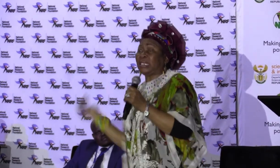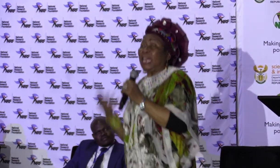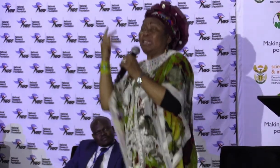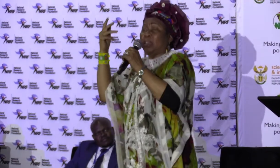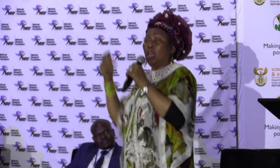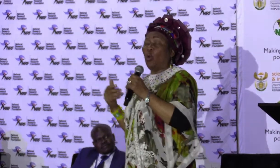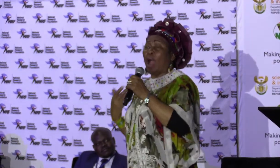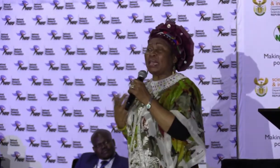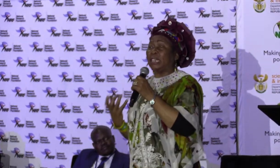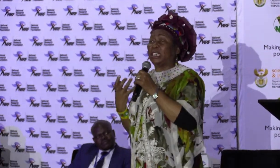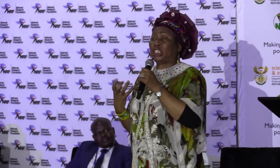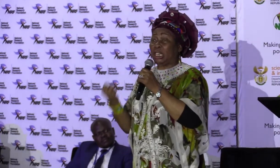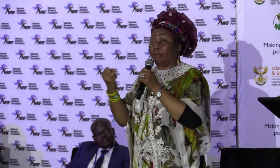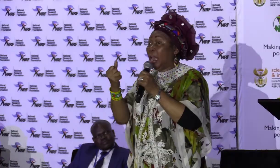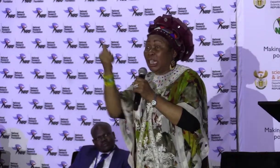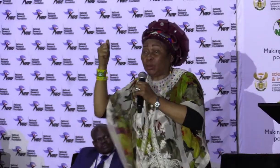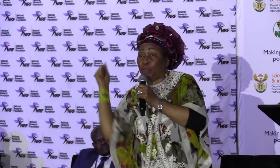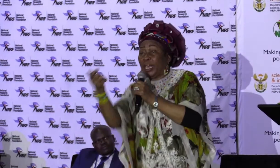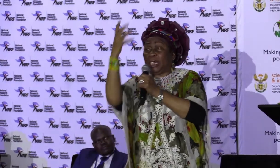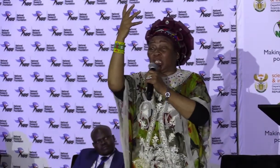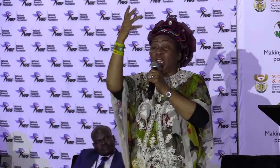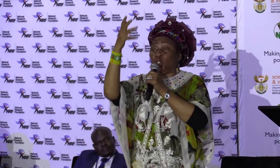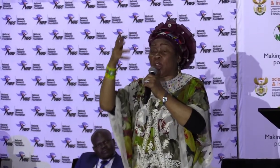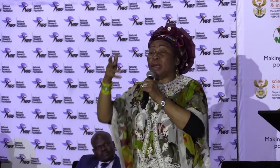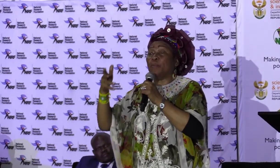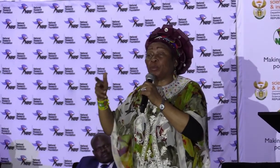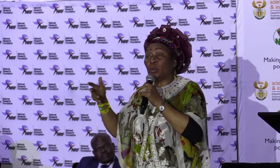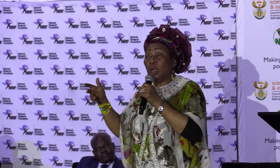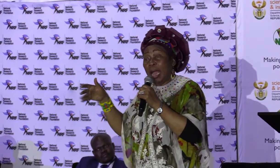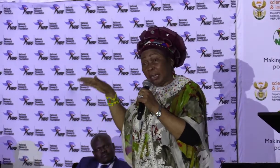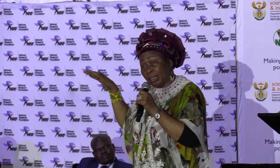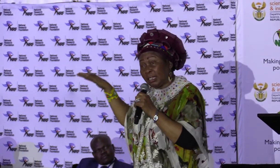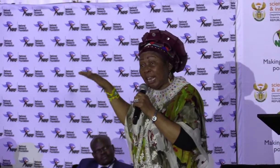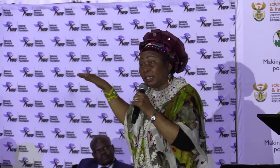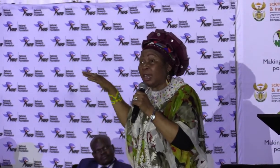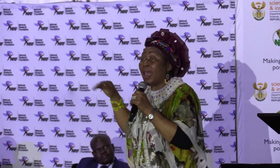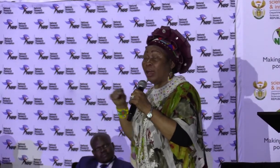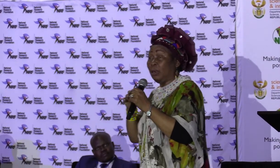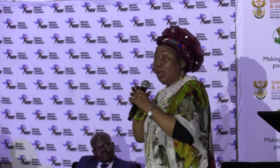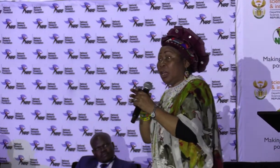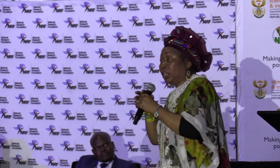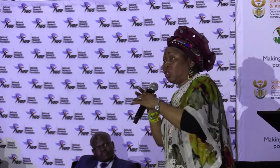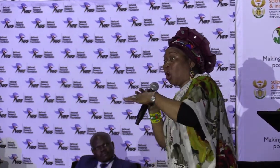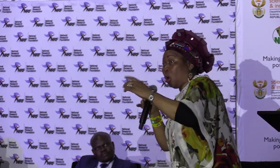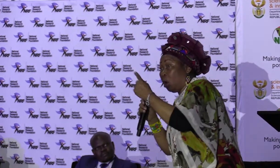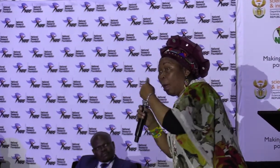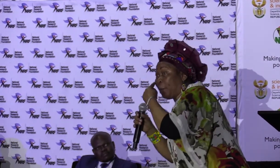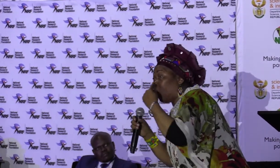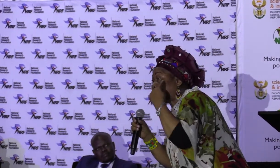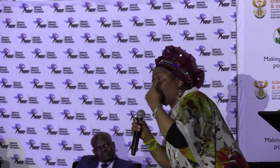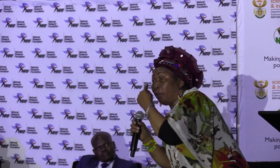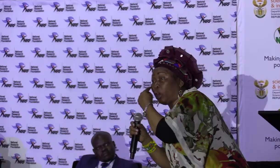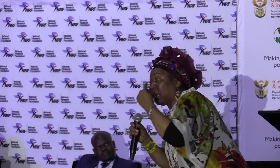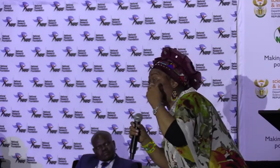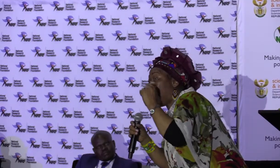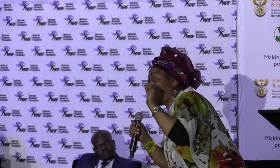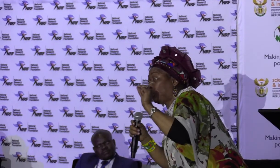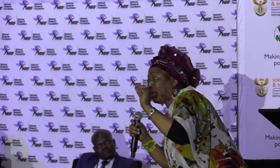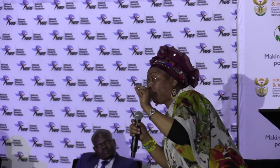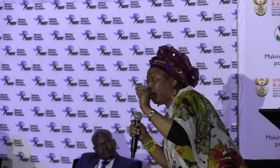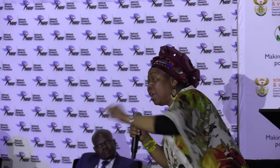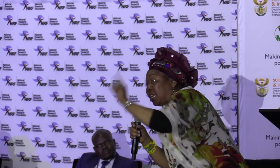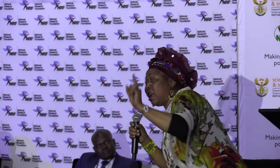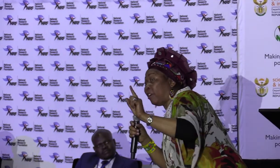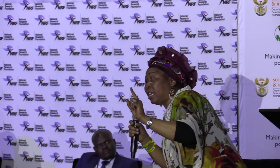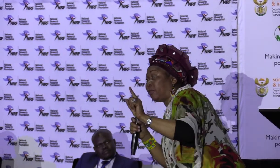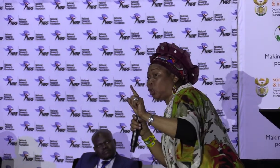not understanding why can't he achieve his biggest dream. And as he sat there, he saw, because when you've got an eye